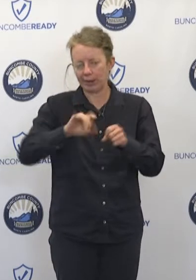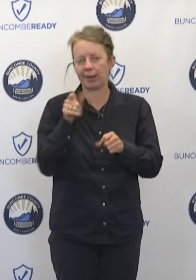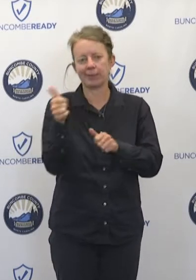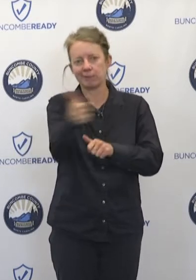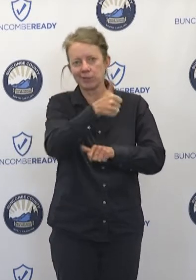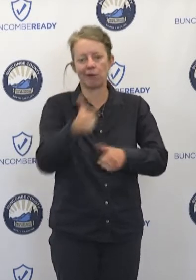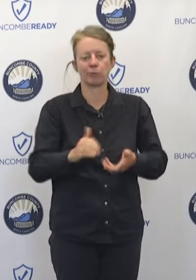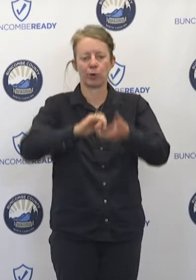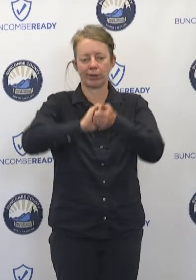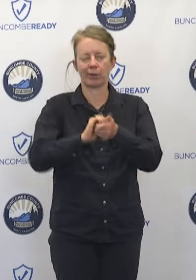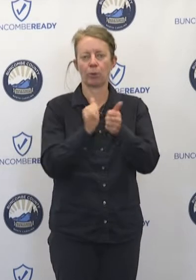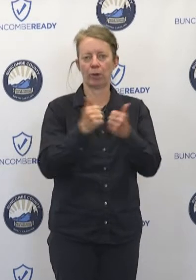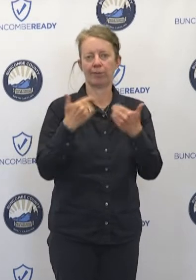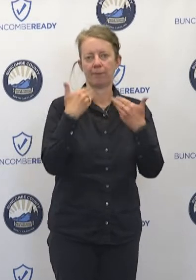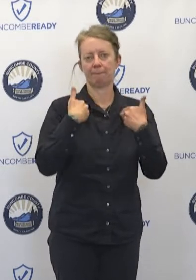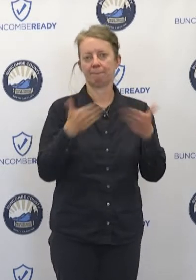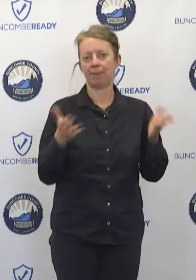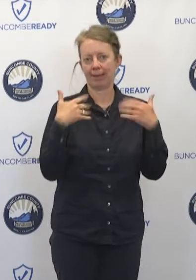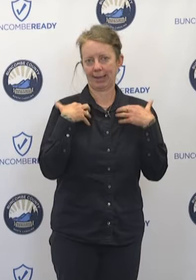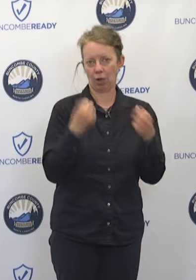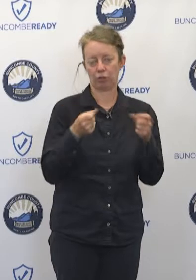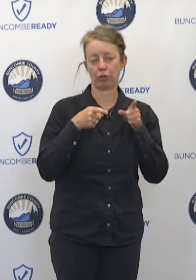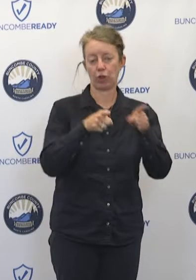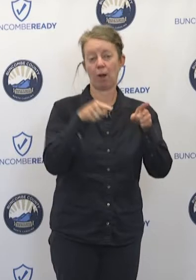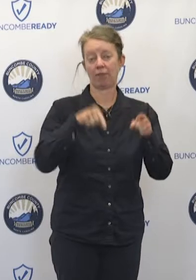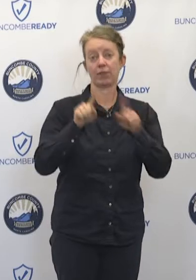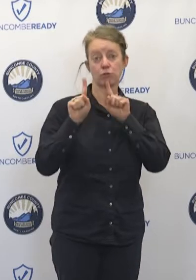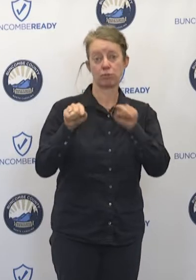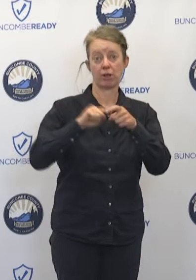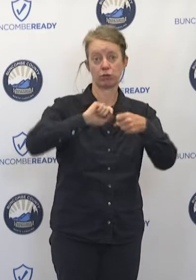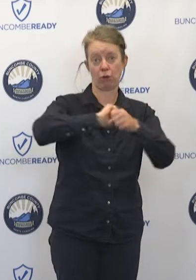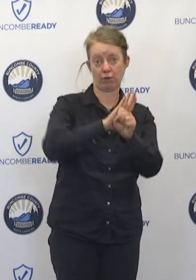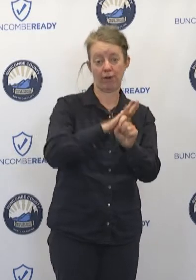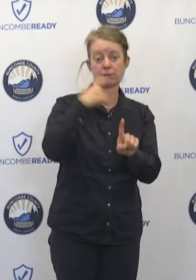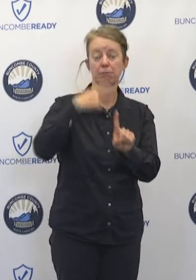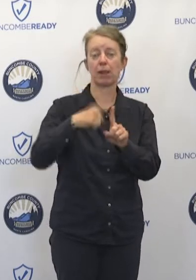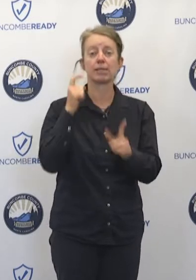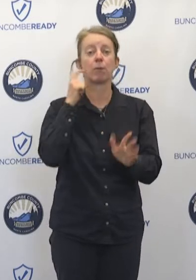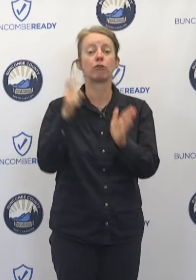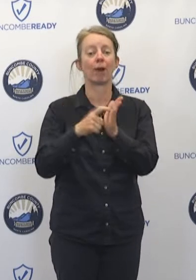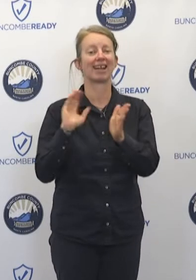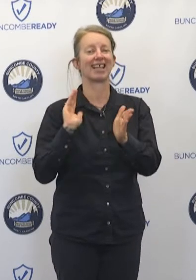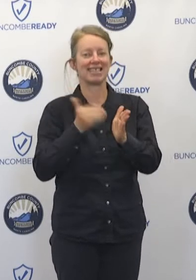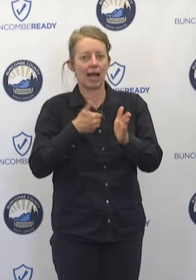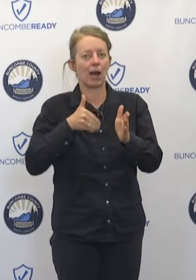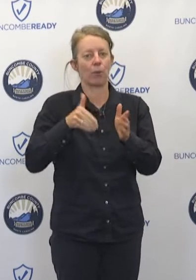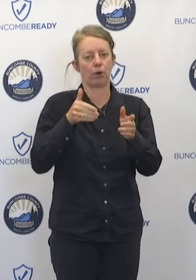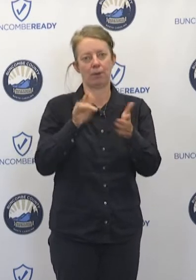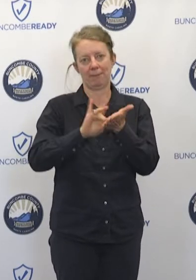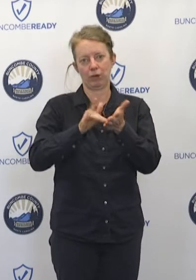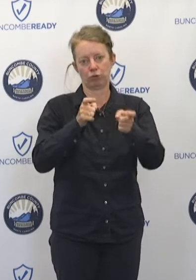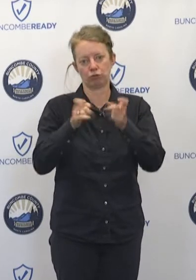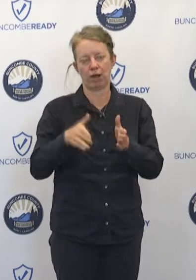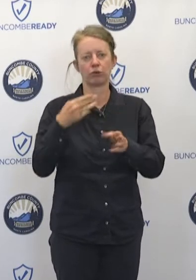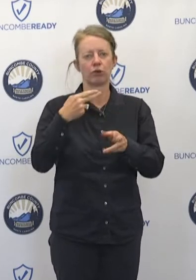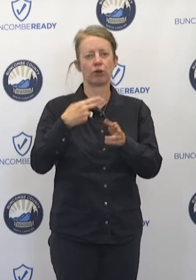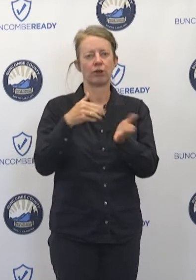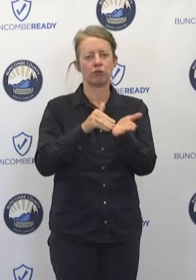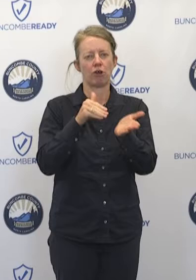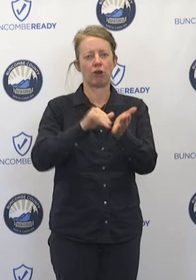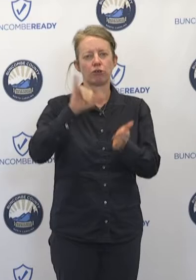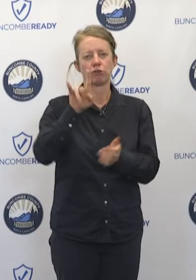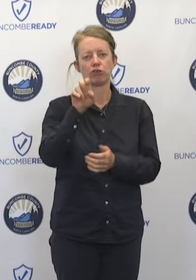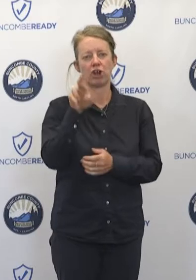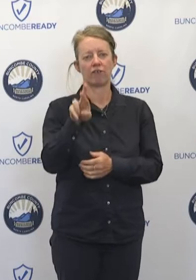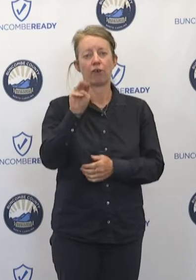throughout our COVID response. And especially, I would like to recognize our medical director, Dr. Jennifer Mullendore, for her